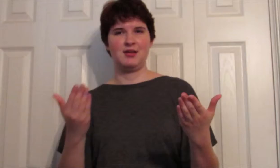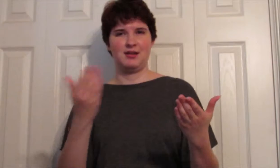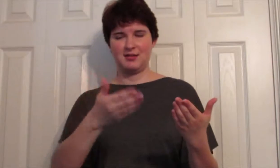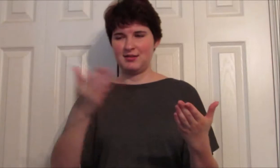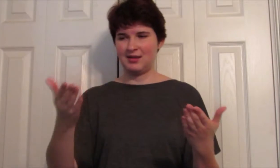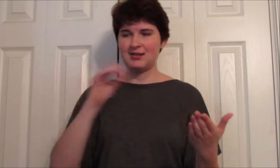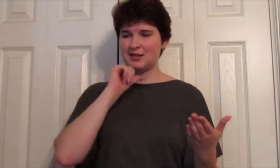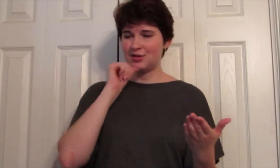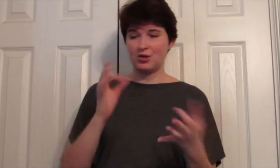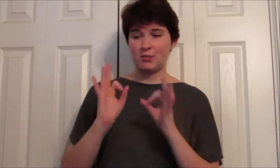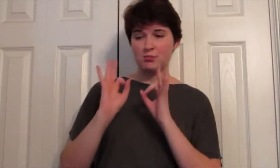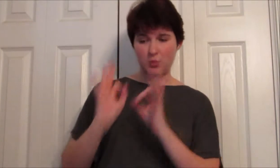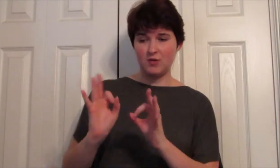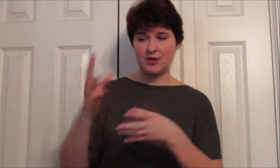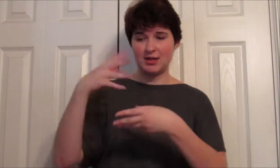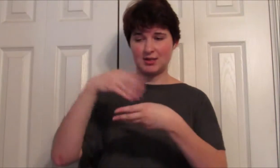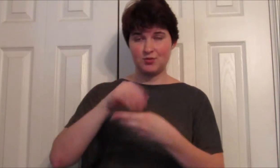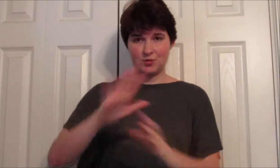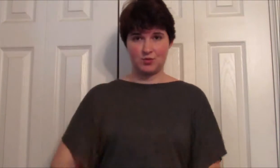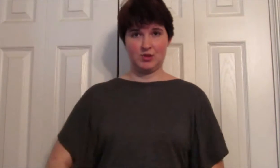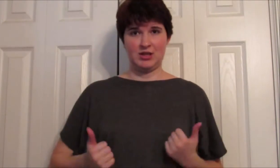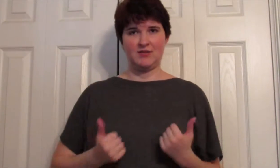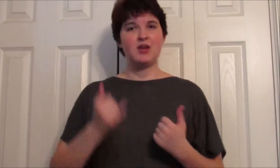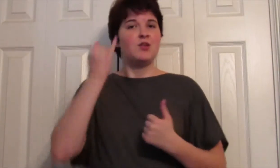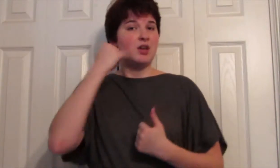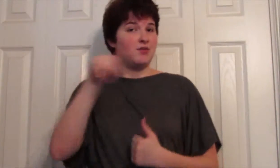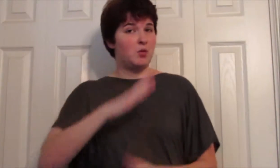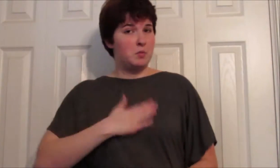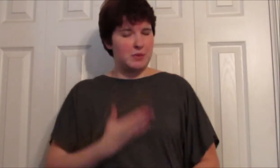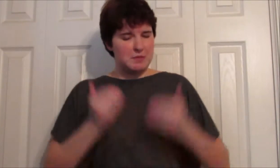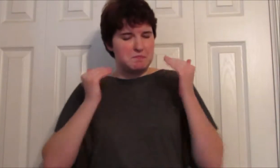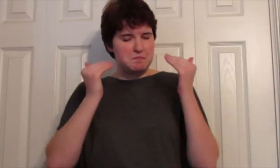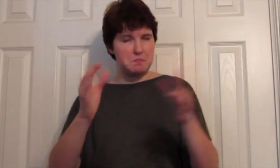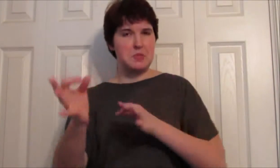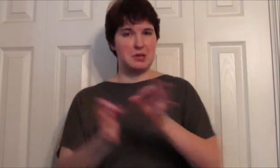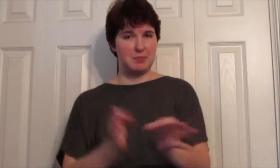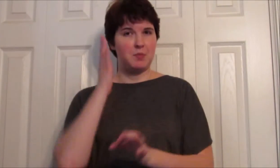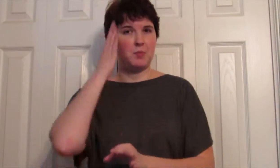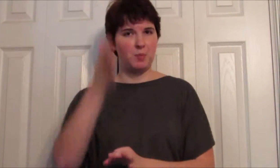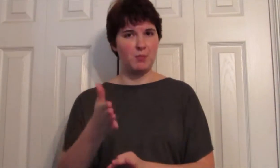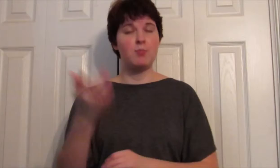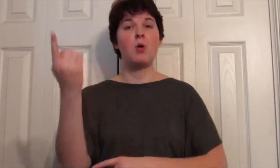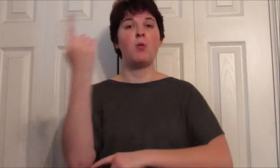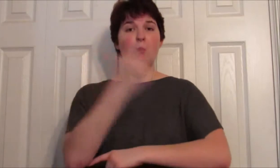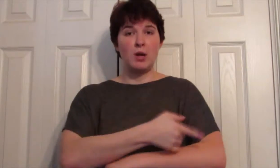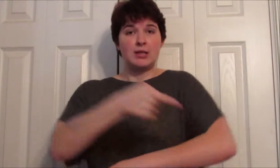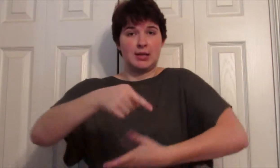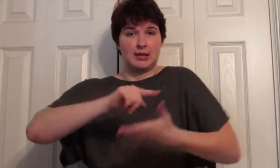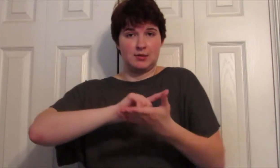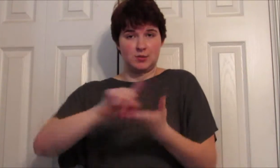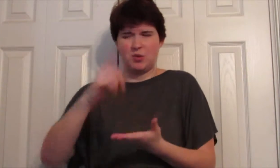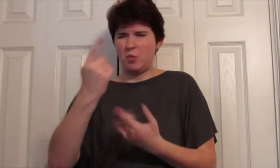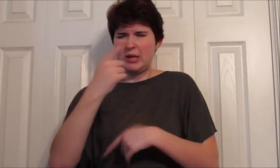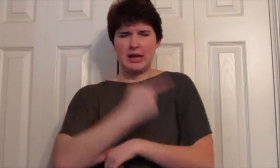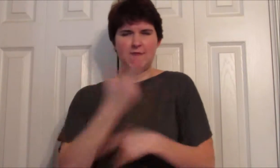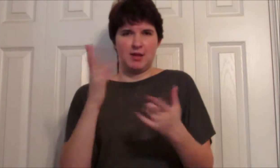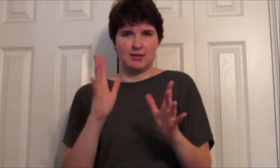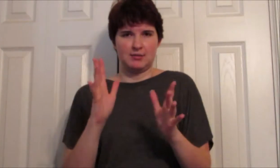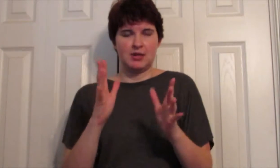the imperfect things in your life. So if you're willing, here goes. This is it. One day this week, I want you